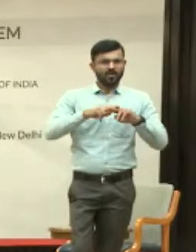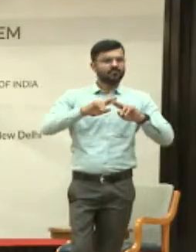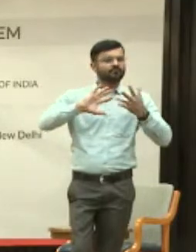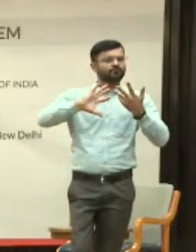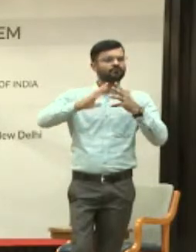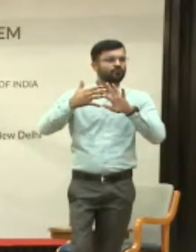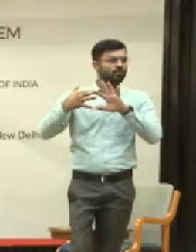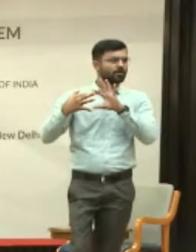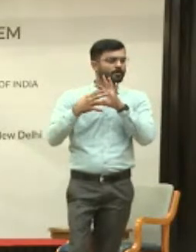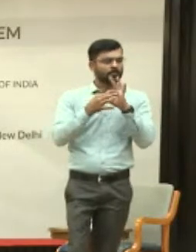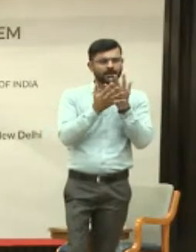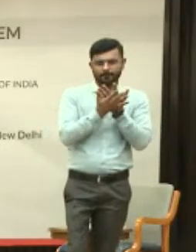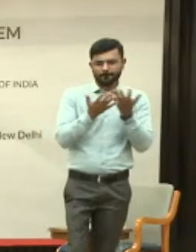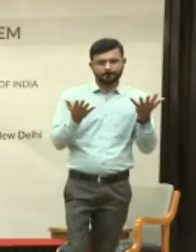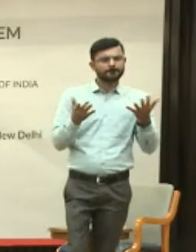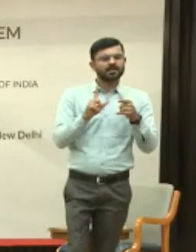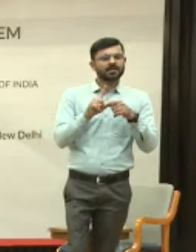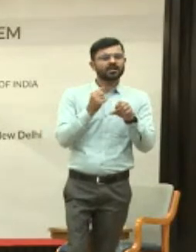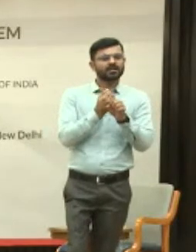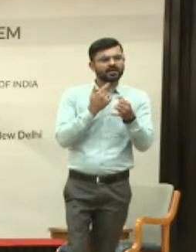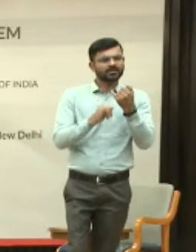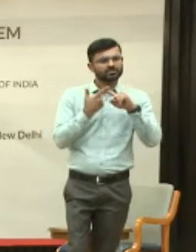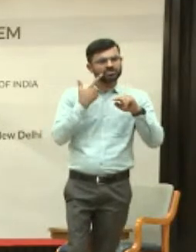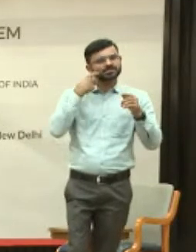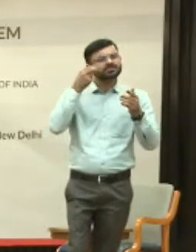dysfunctional pieces of legislation.